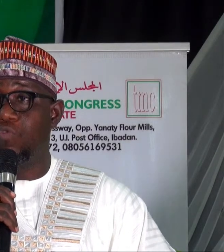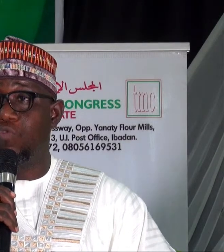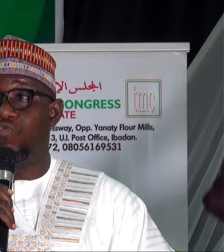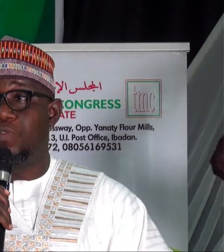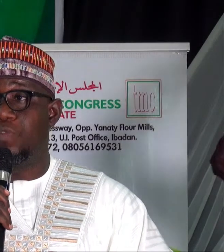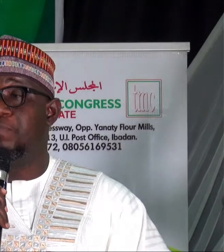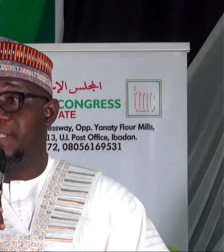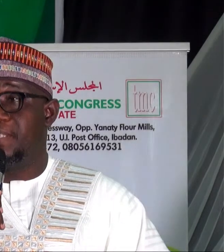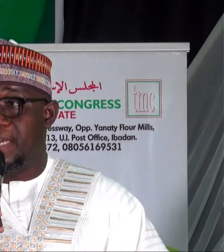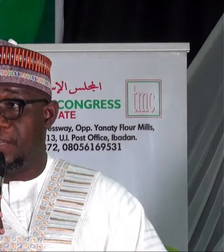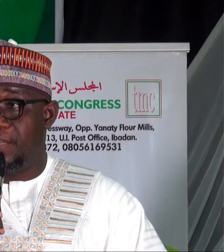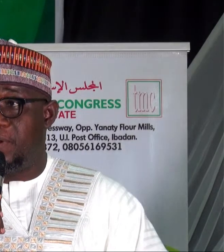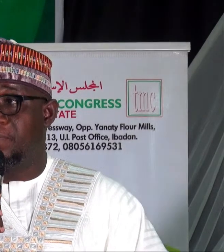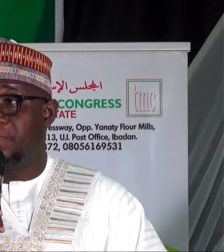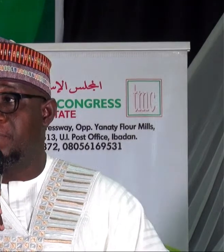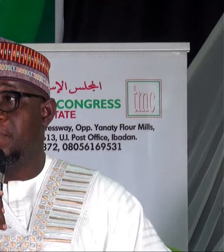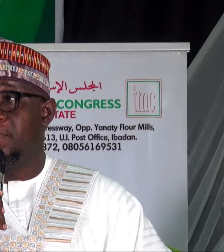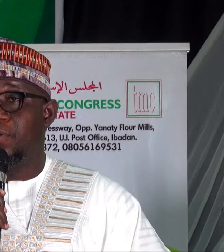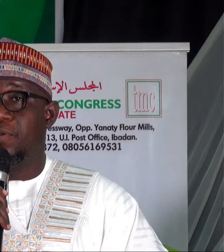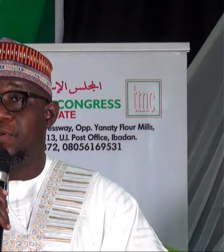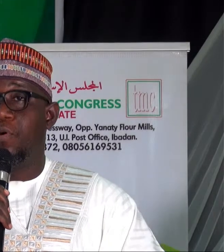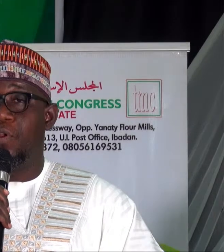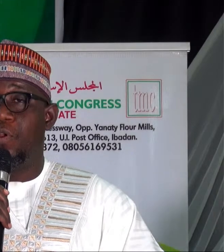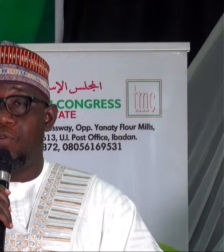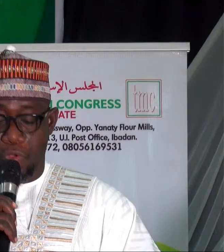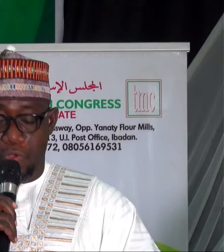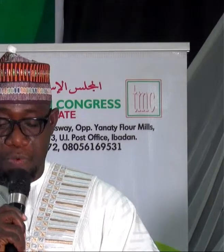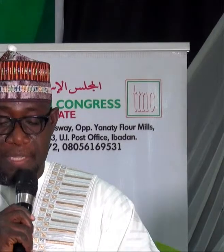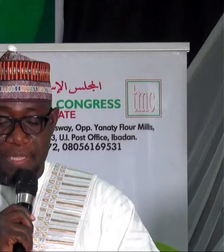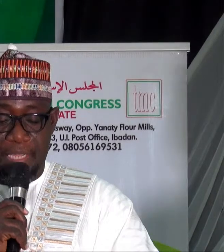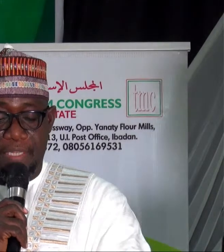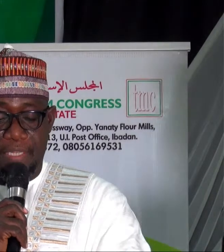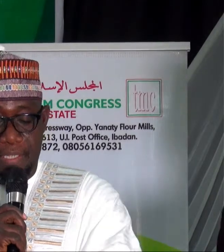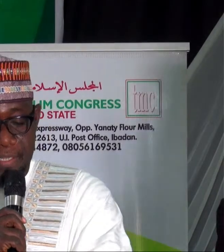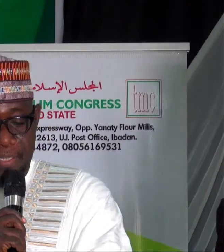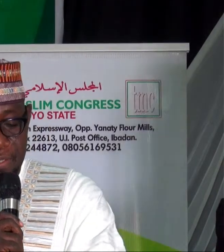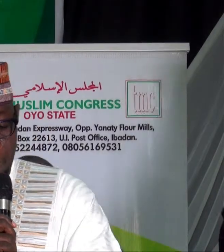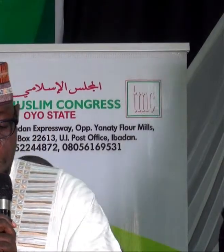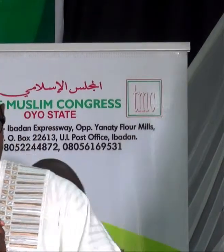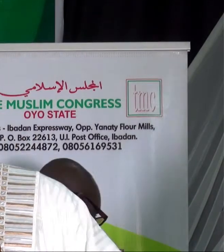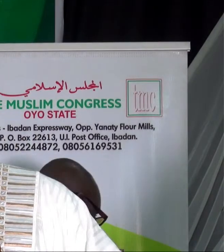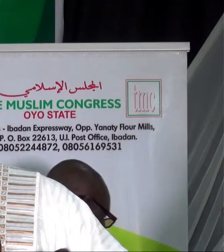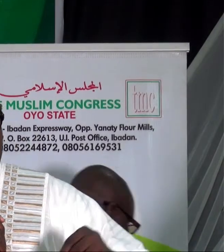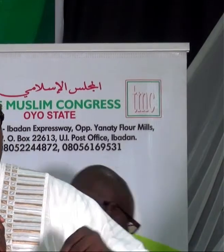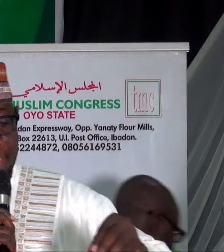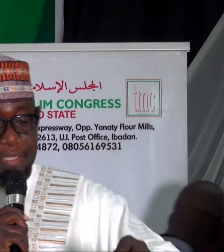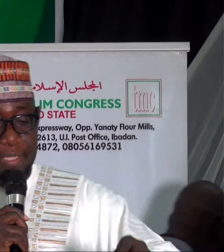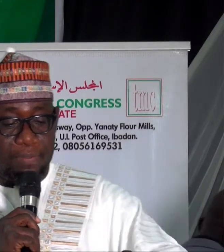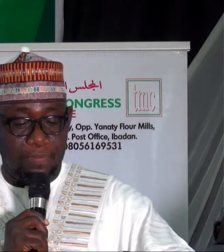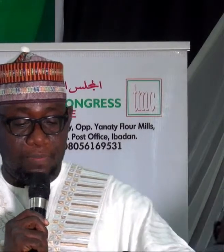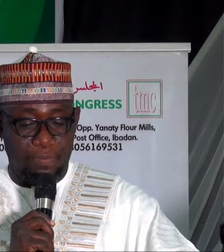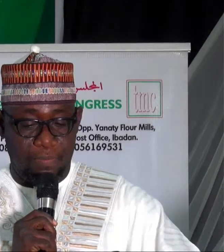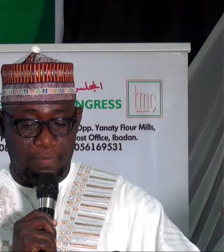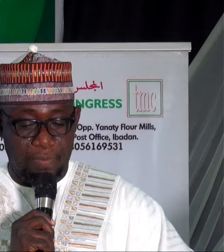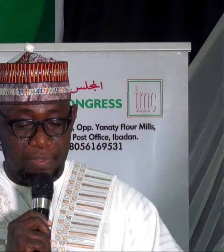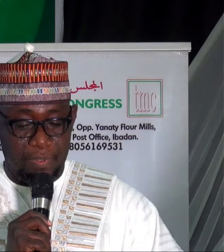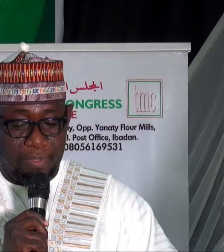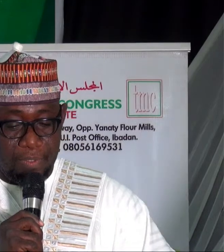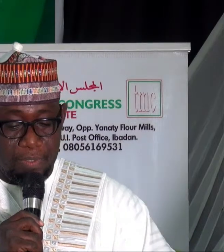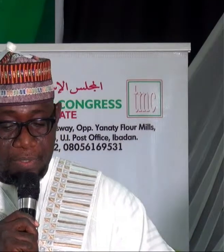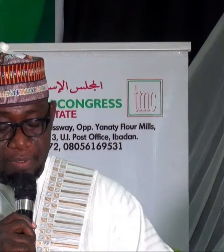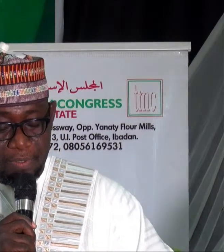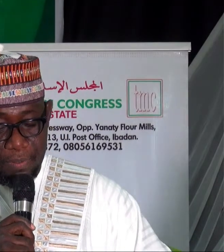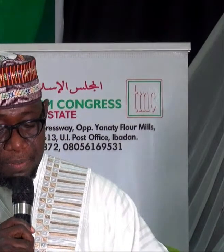ku nigbi si aye wa kọlọ ki wa je ki a se opolopo ni aye